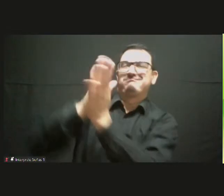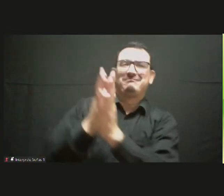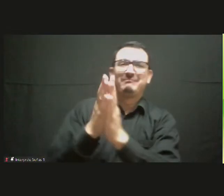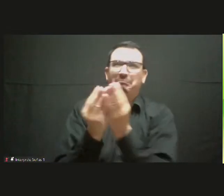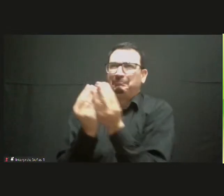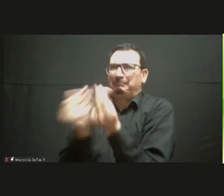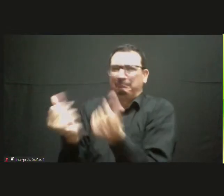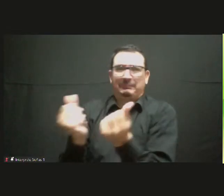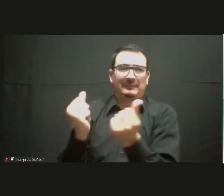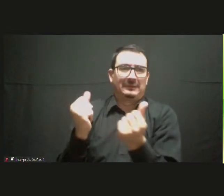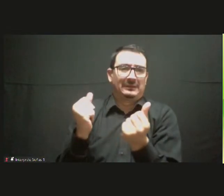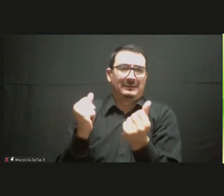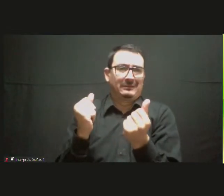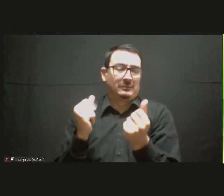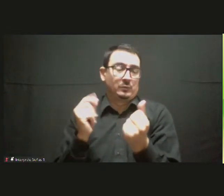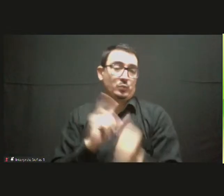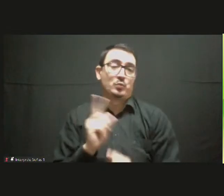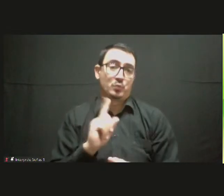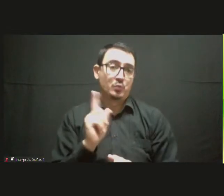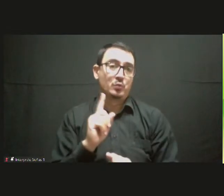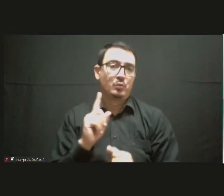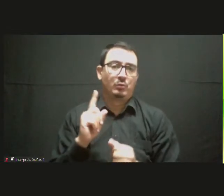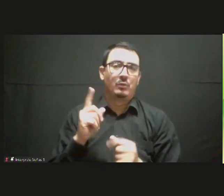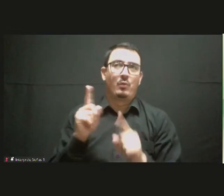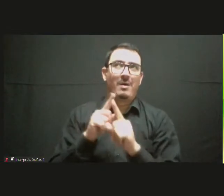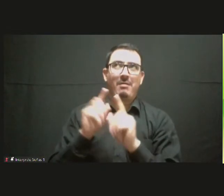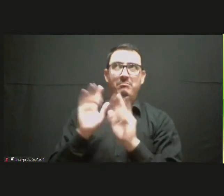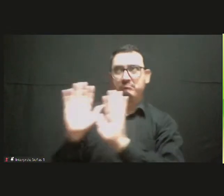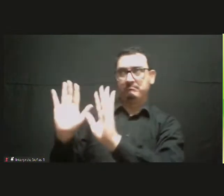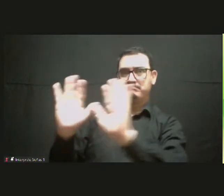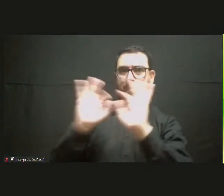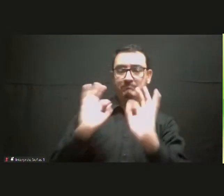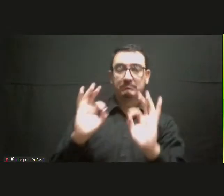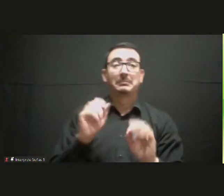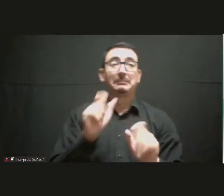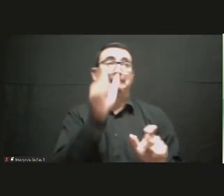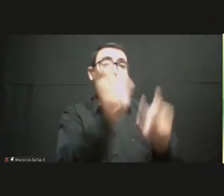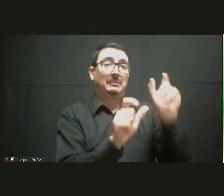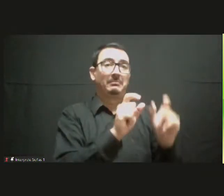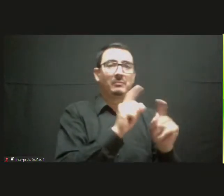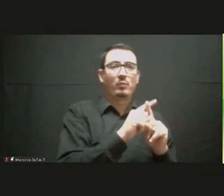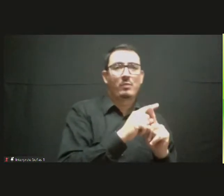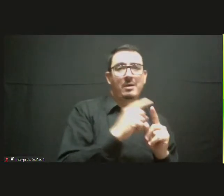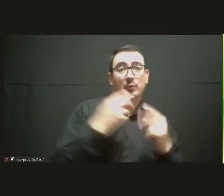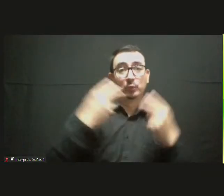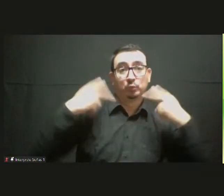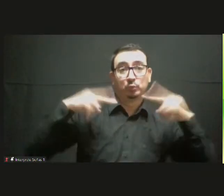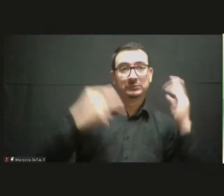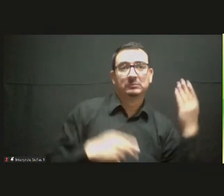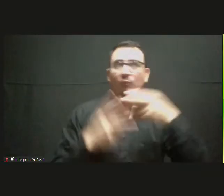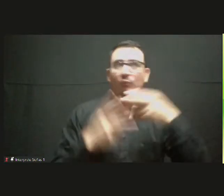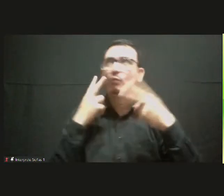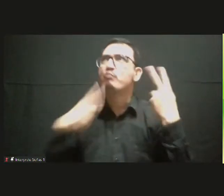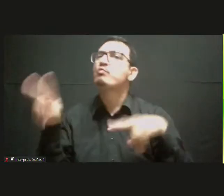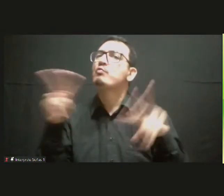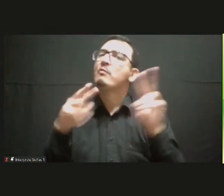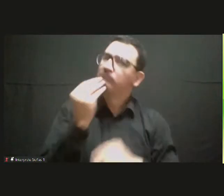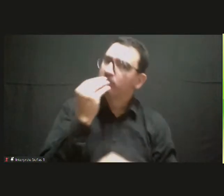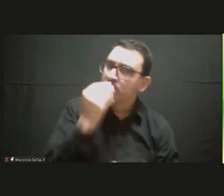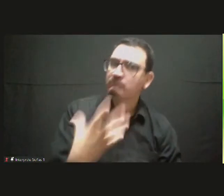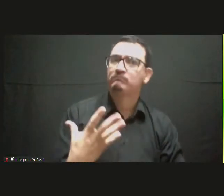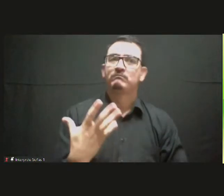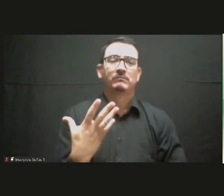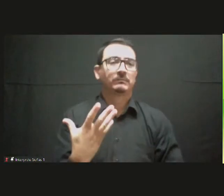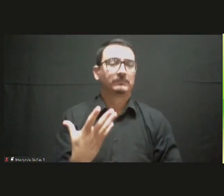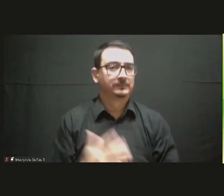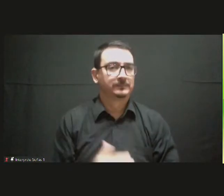capacity. The tourism sector also constitutes a large leakage of foreign exchange, often due to generous incentives